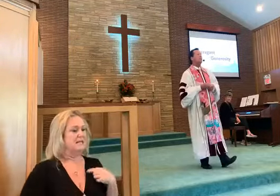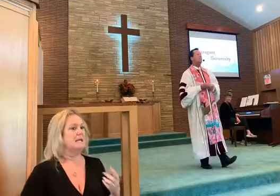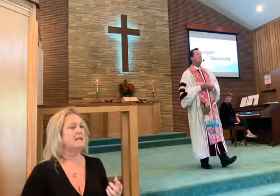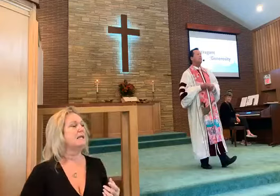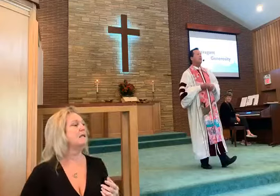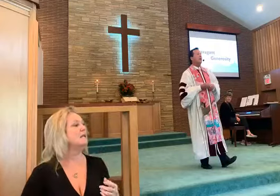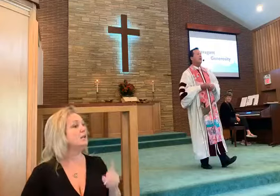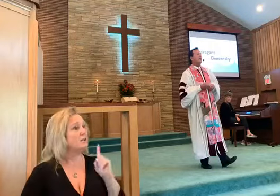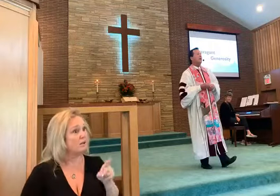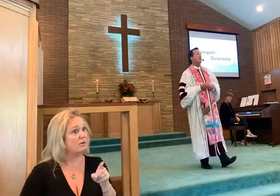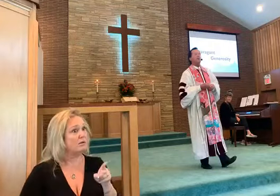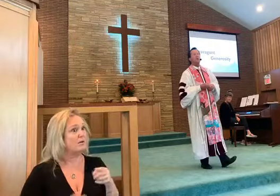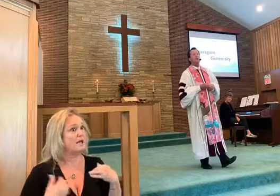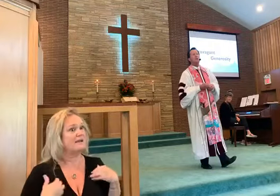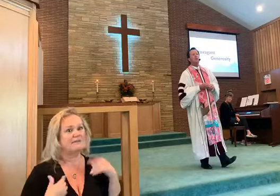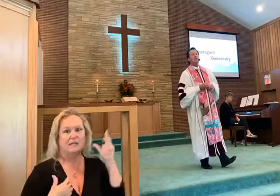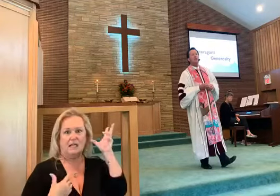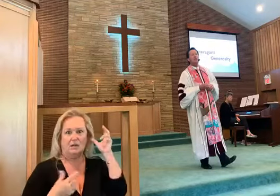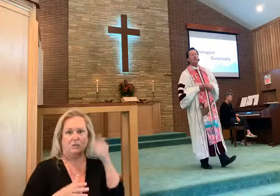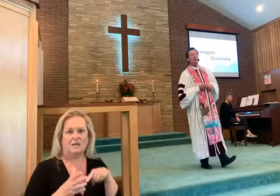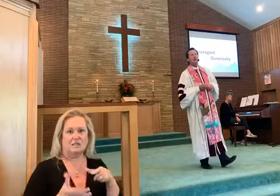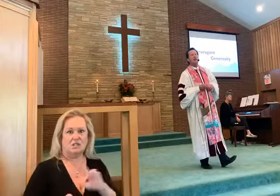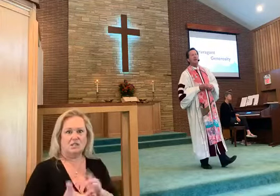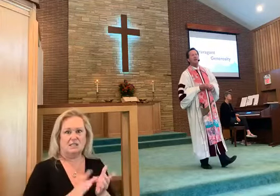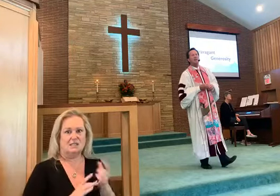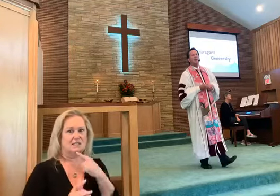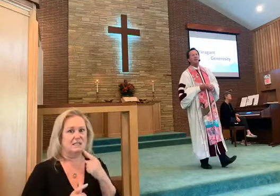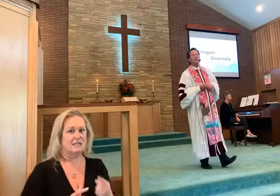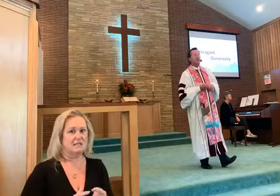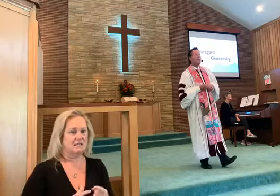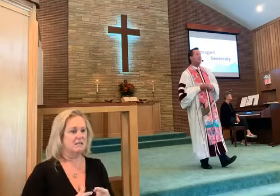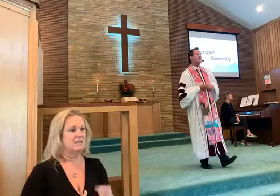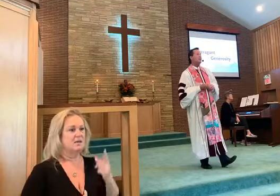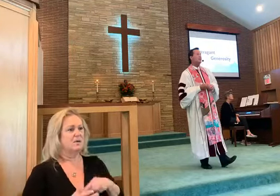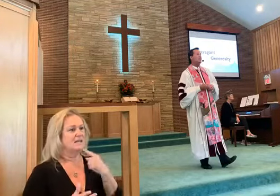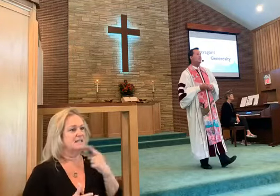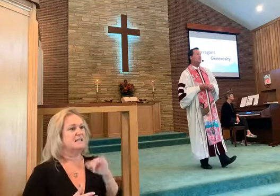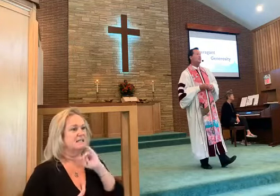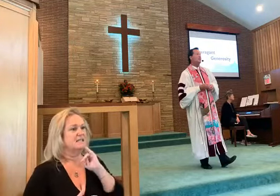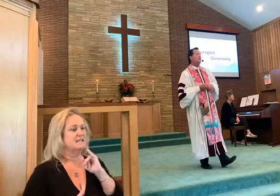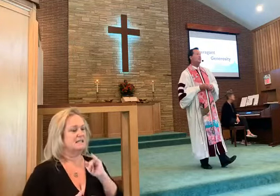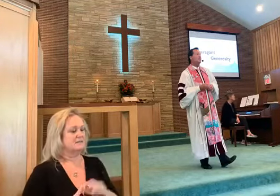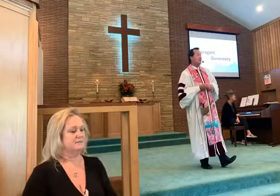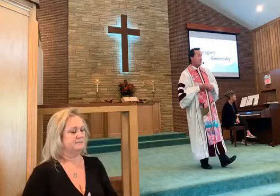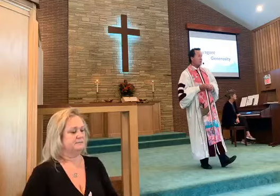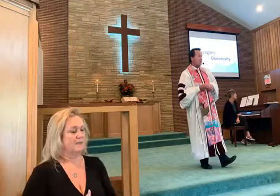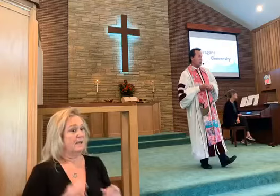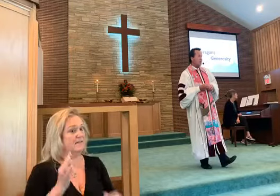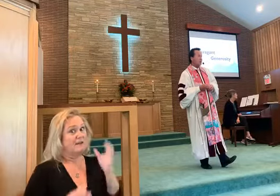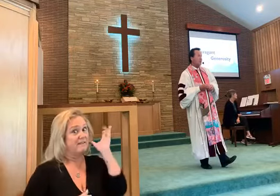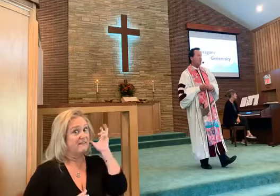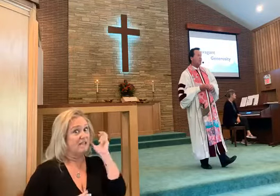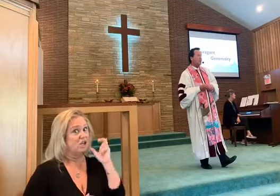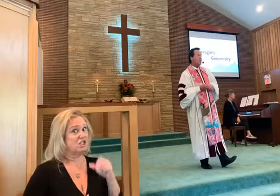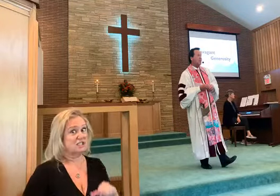You have to hear what Jesus says, and what he says is, if you have ears to